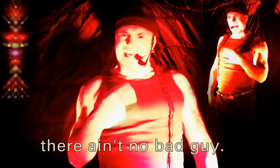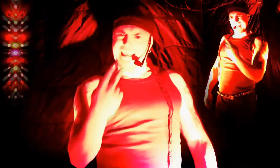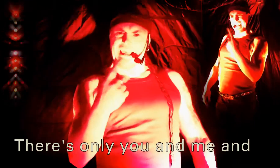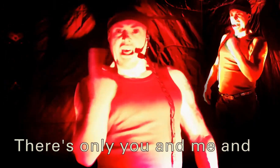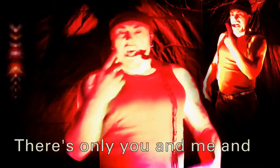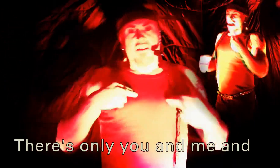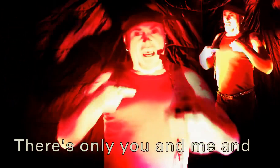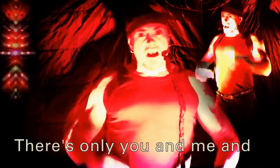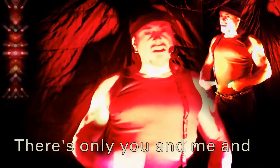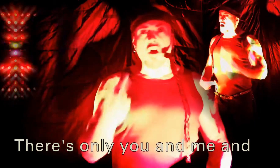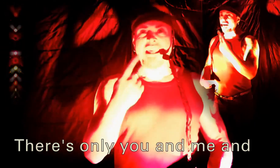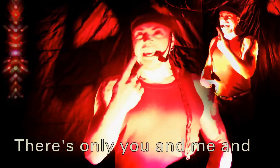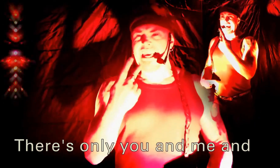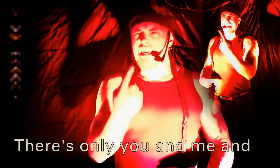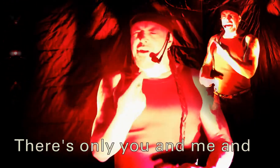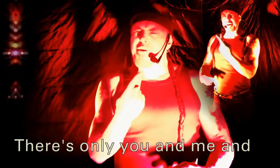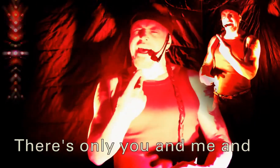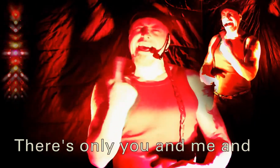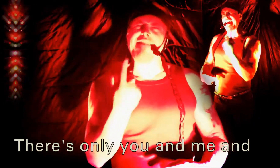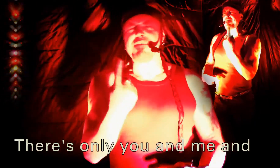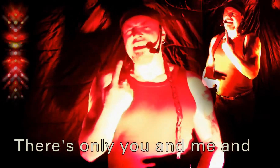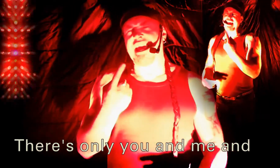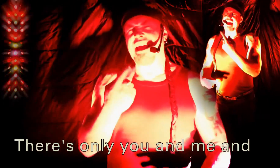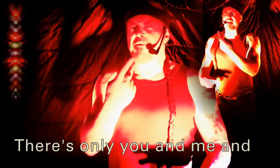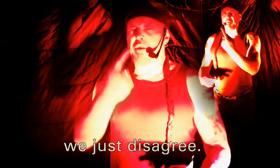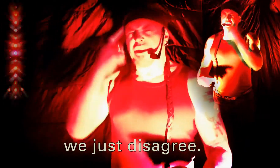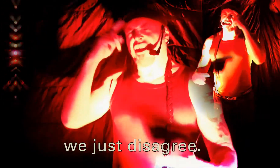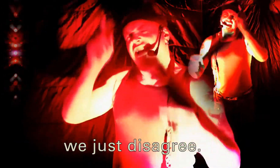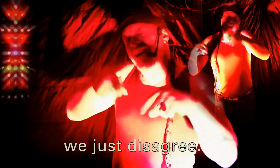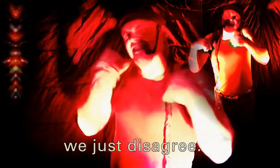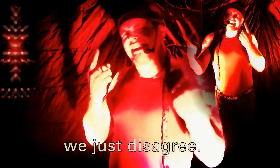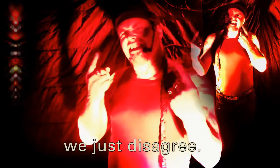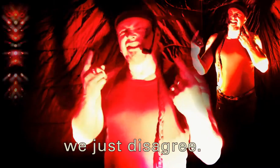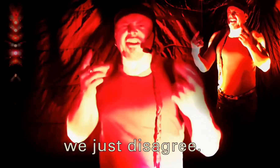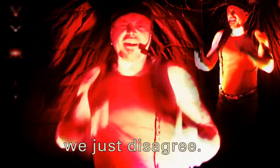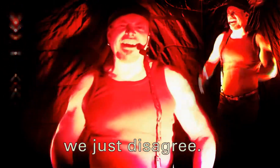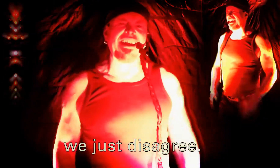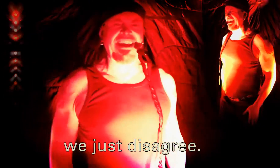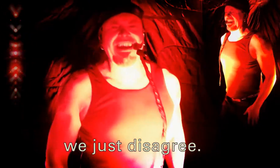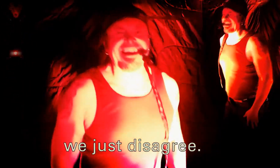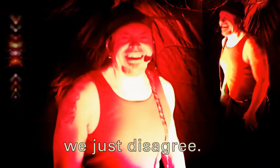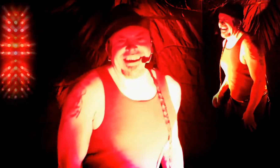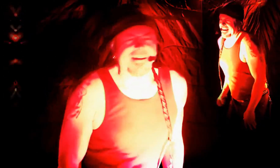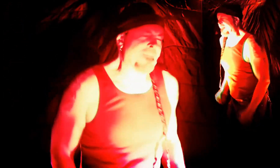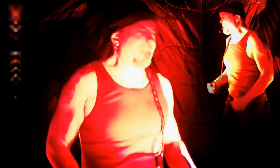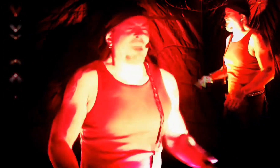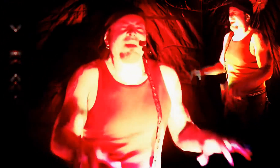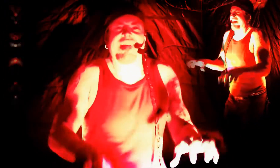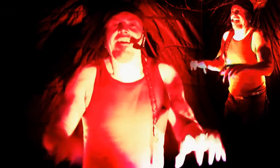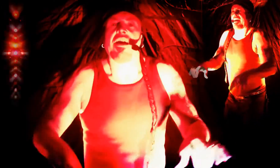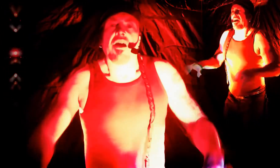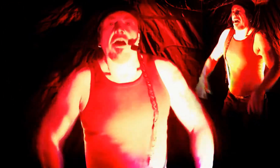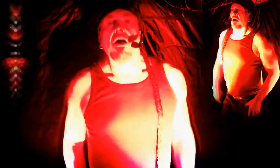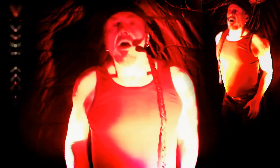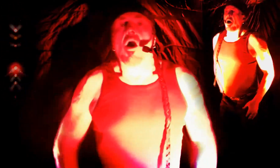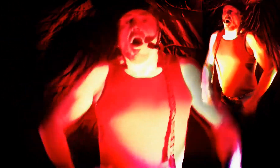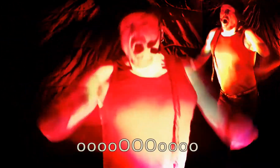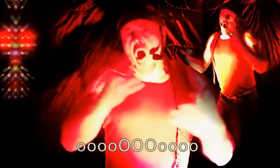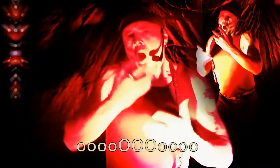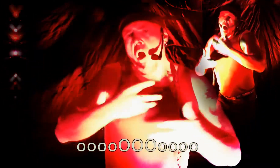bad guy. There's only you and me, and we just disagree.